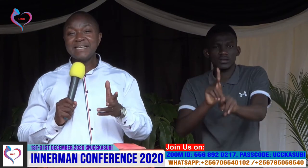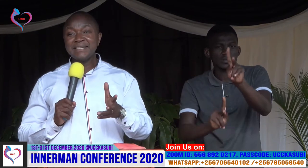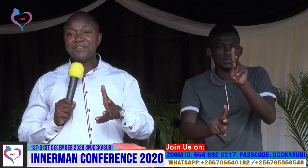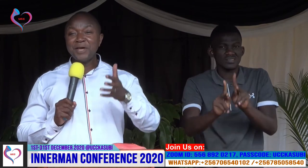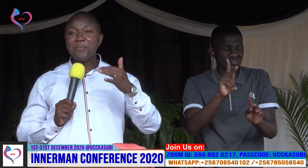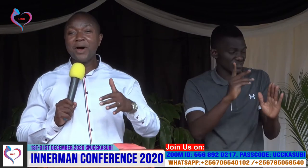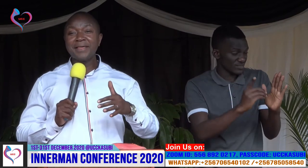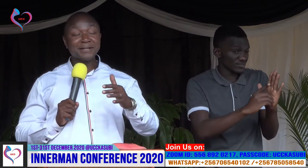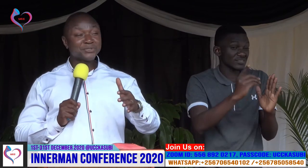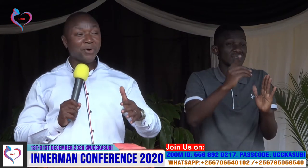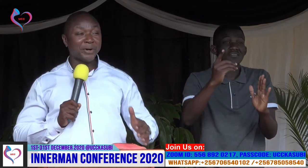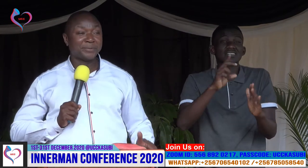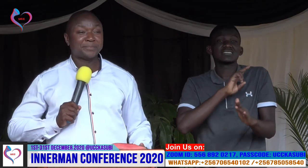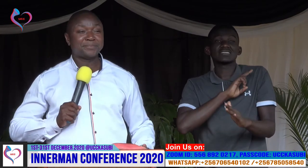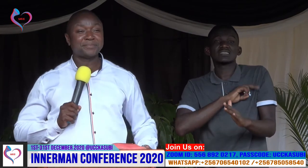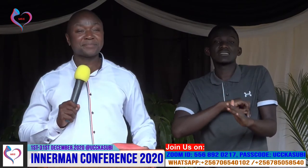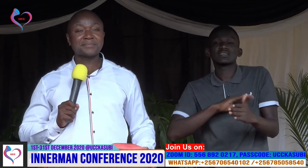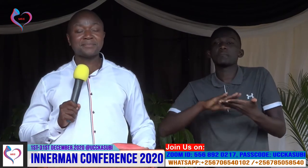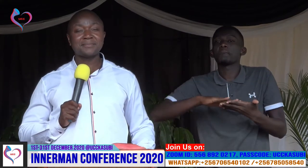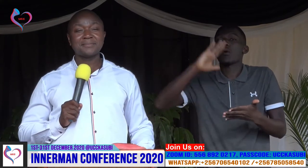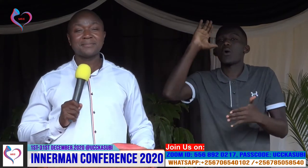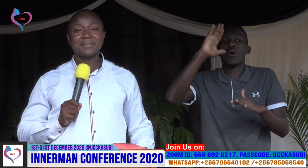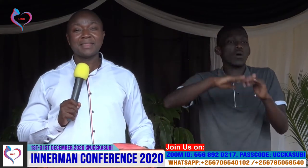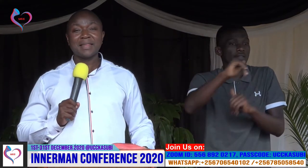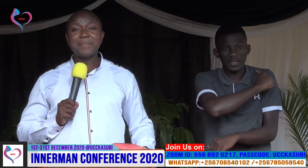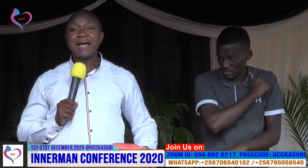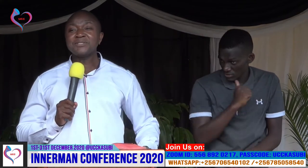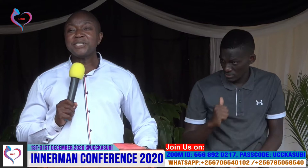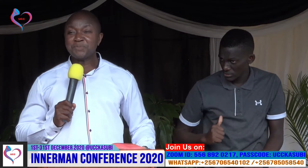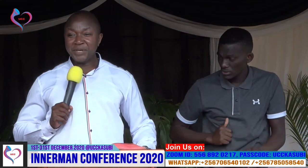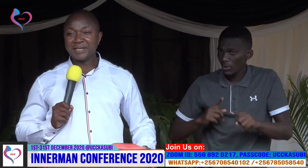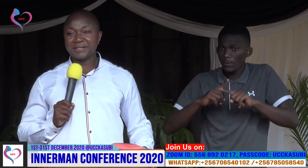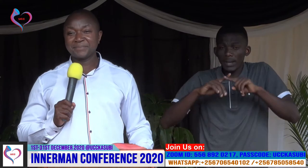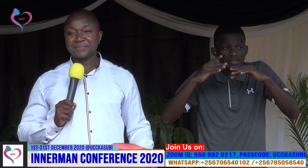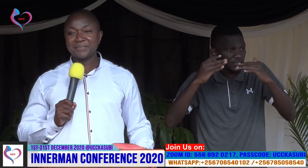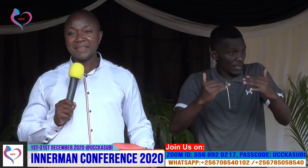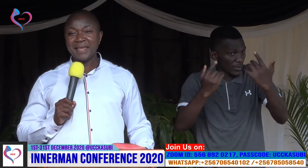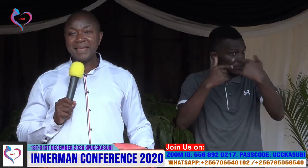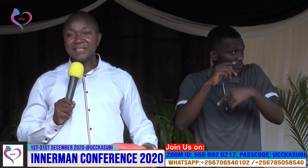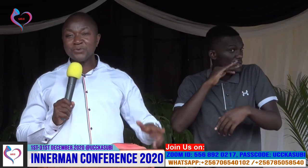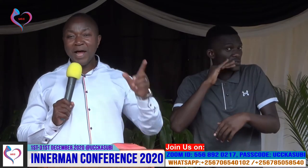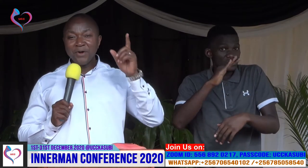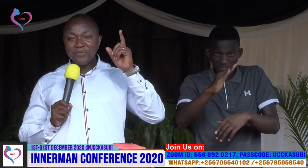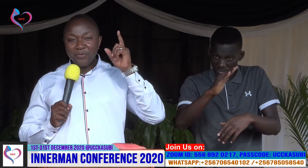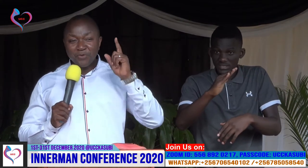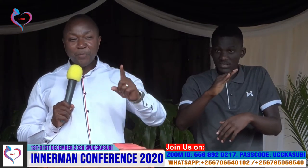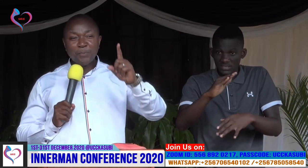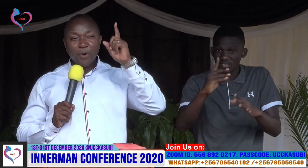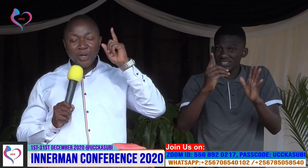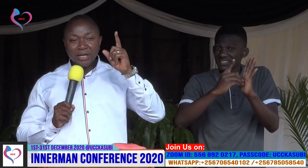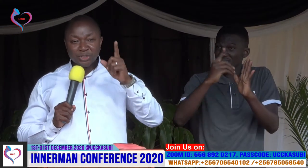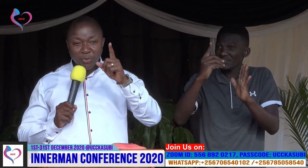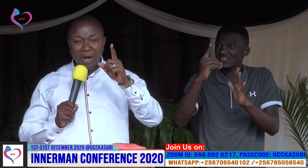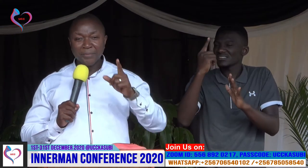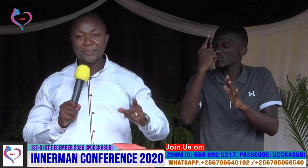David sinned even more than Saul. But as we speak, he is one of the few